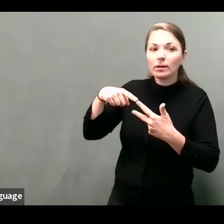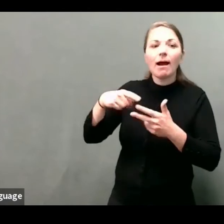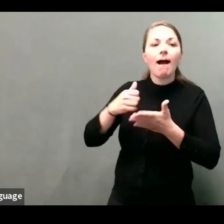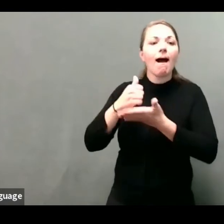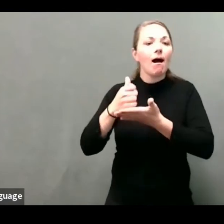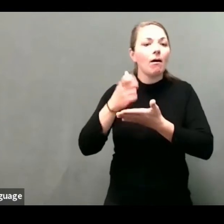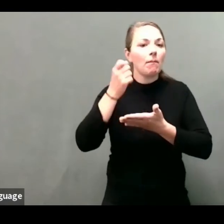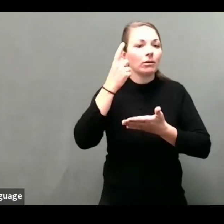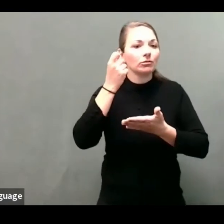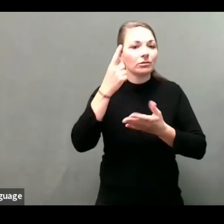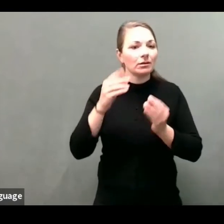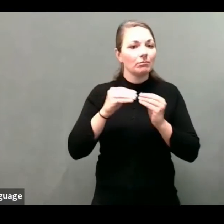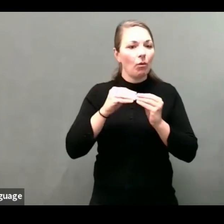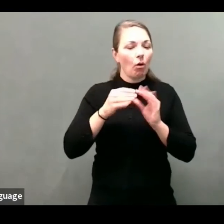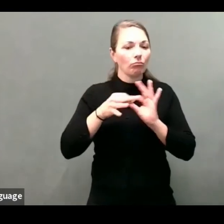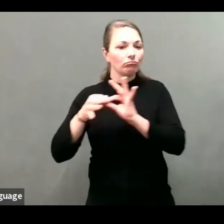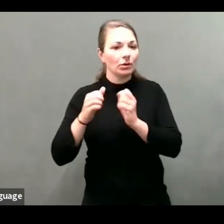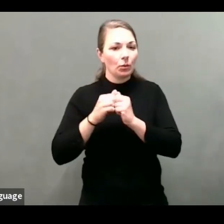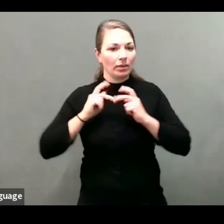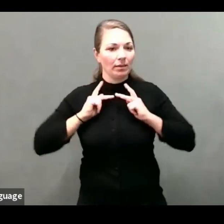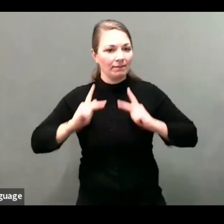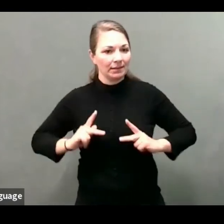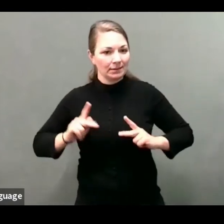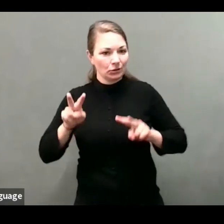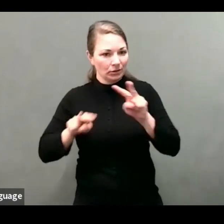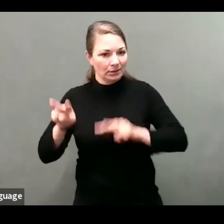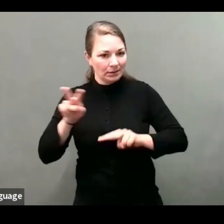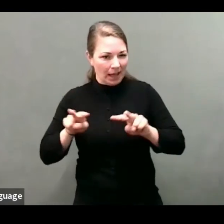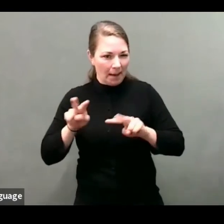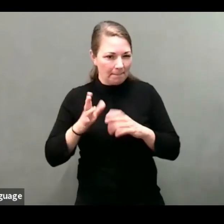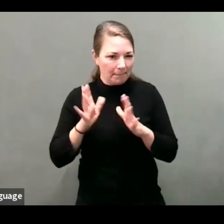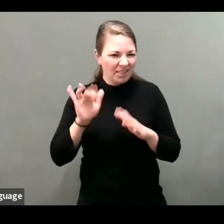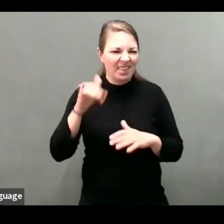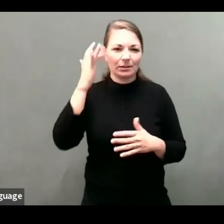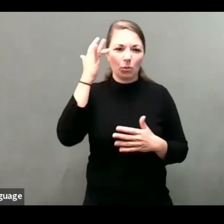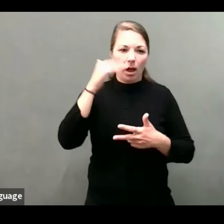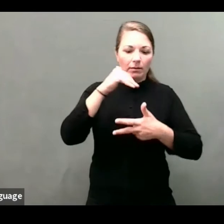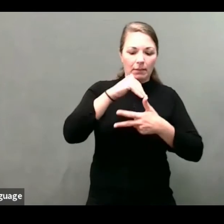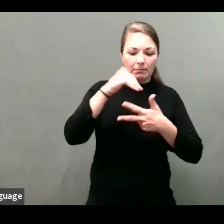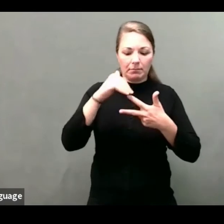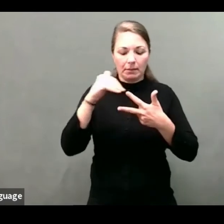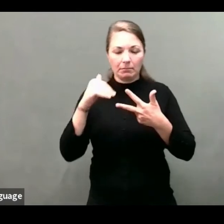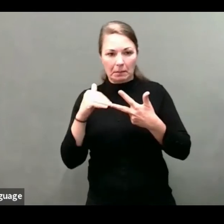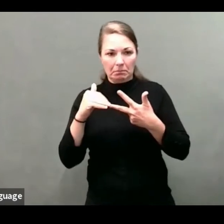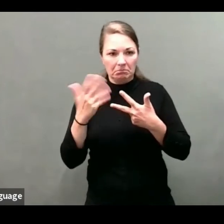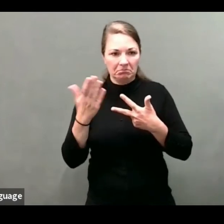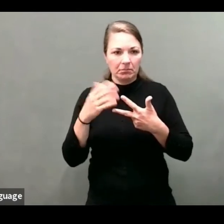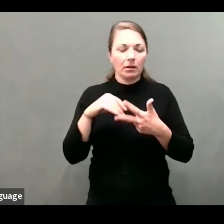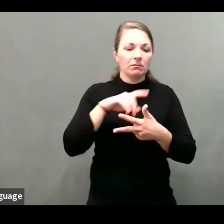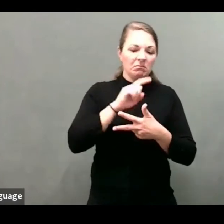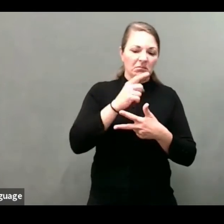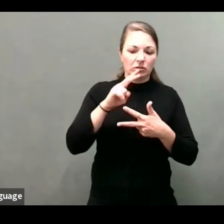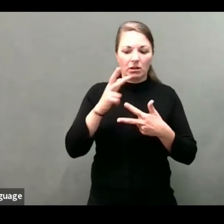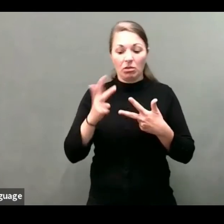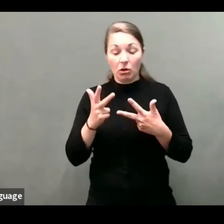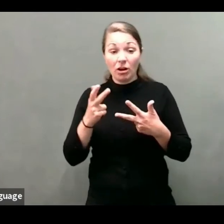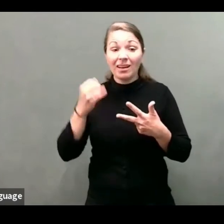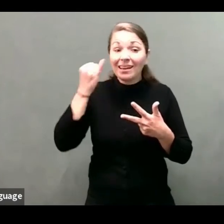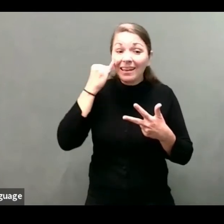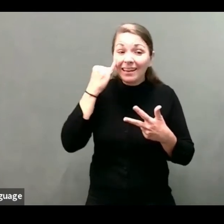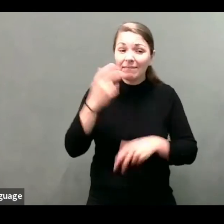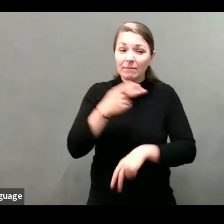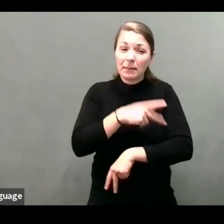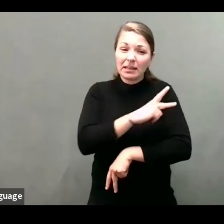order. Although this is a good time for me to mention too, if the patient really needs things to be done in a different order for their